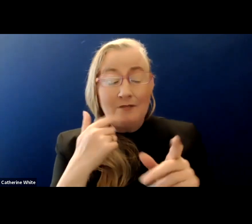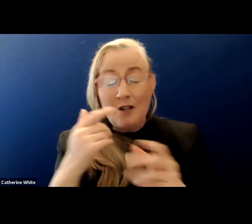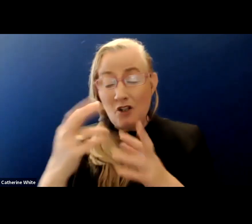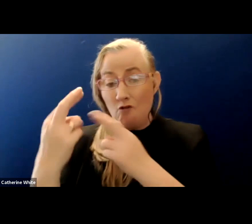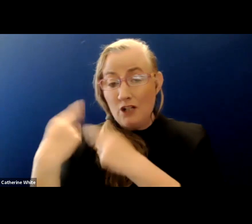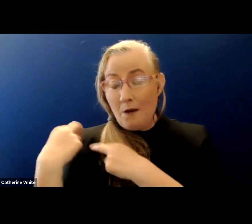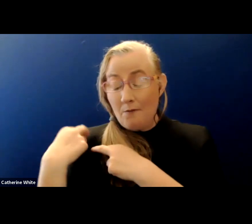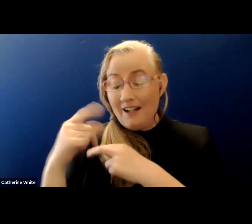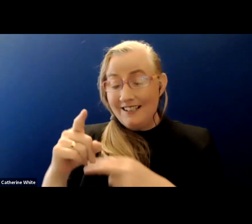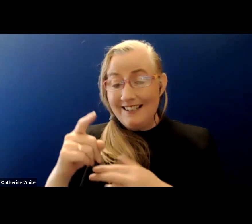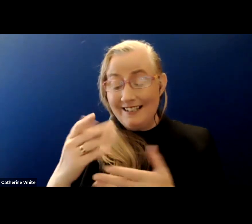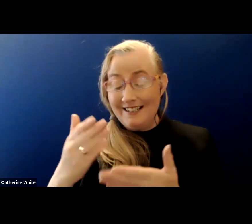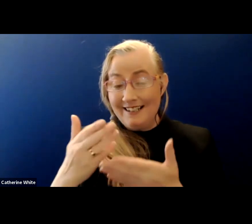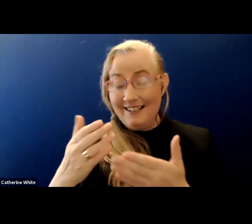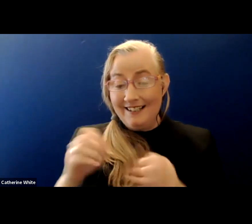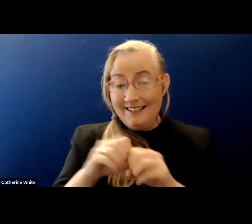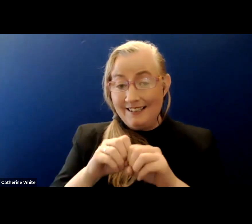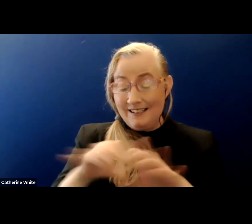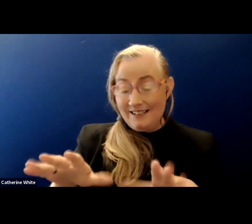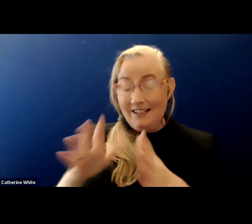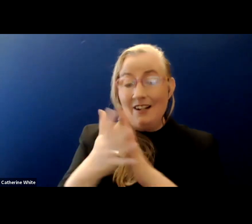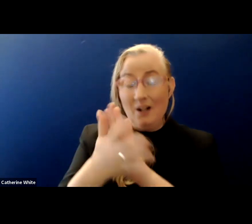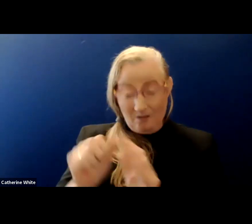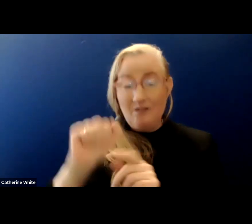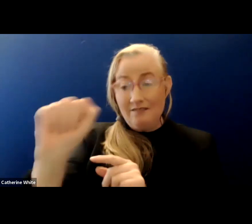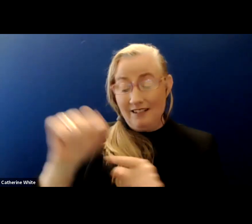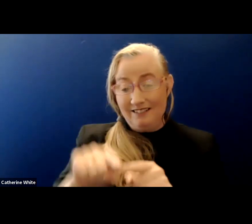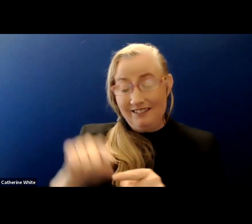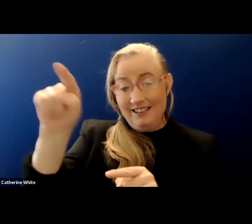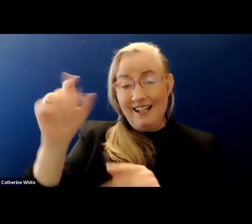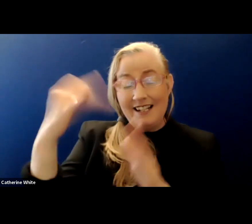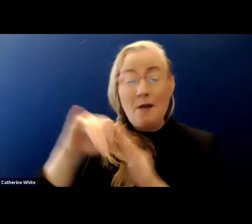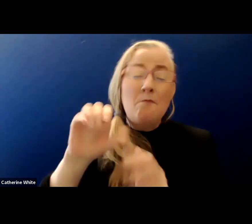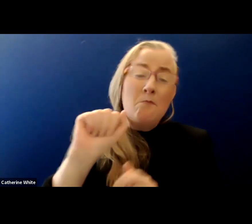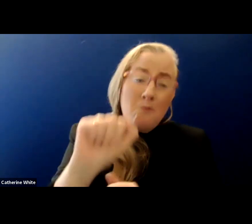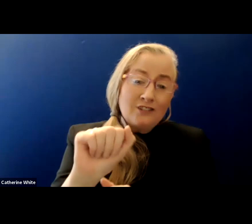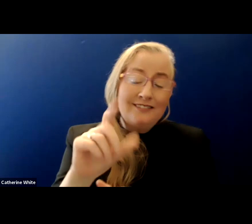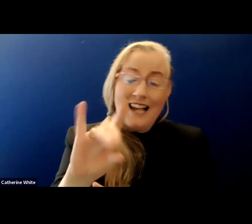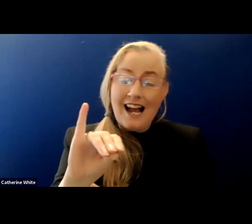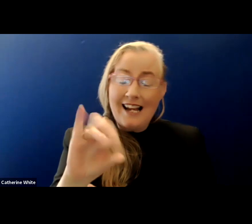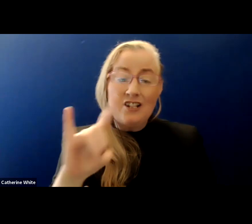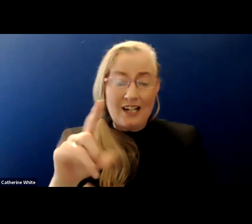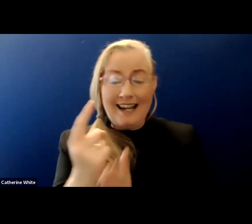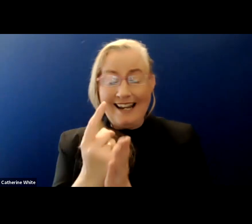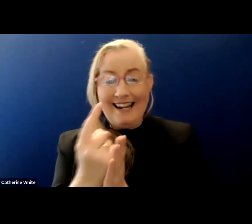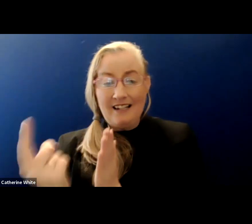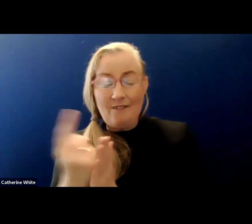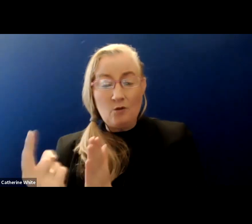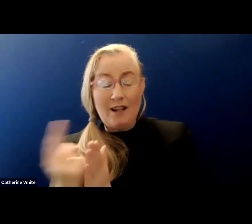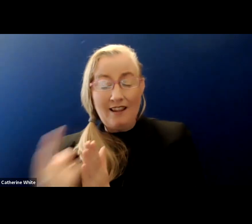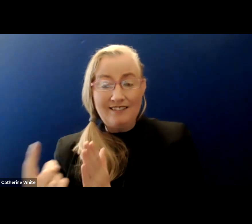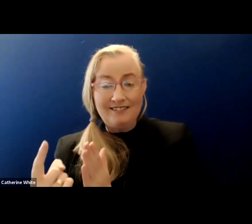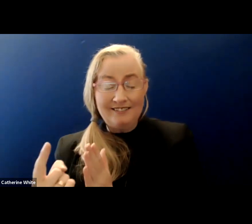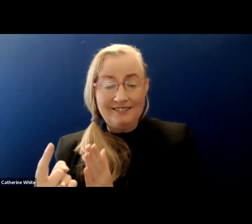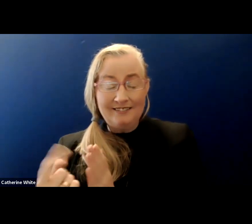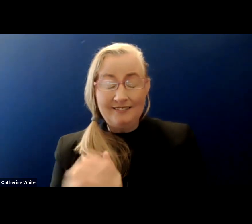for that deprivation is that of the state. Whereas with IHL, it's more individualized, and if those violations are contrary to